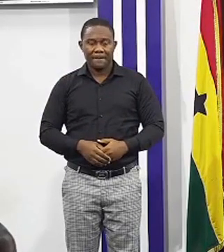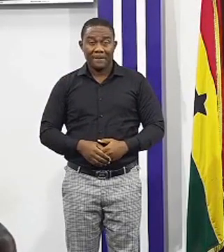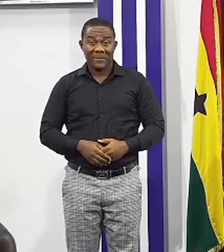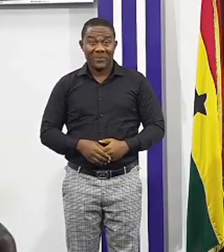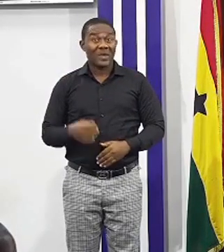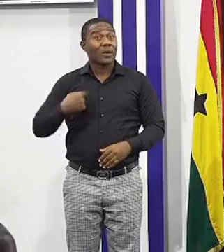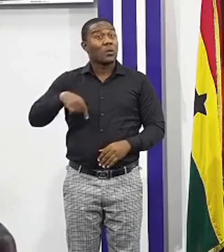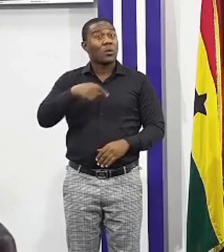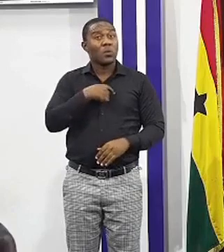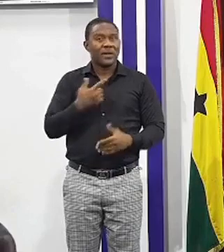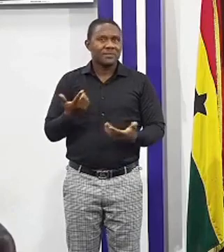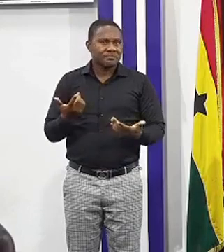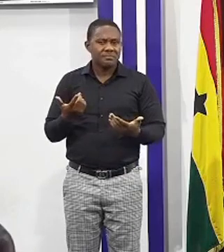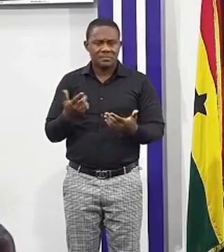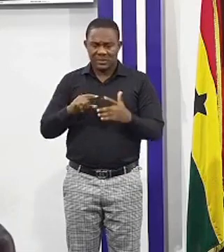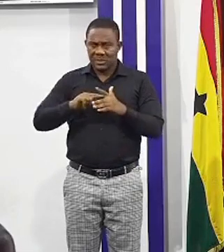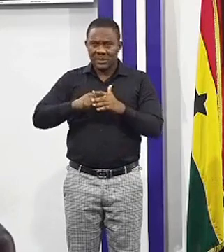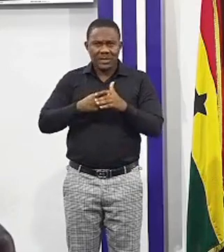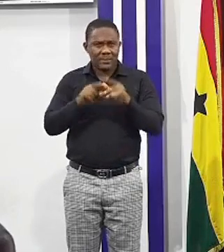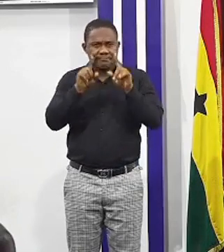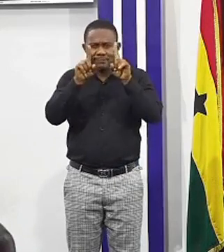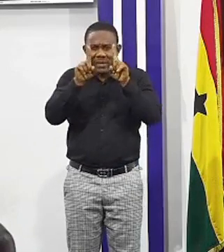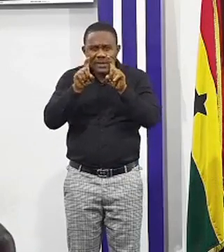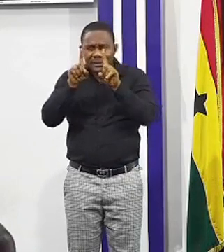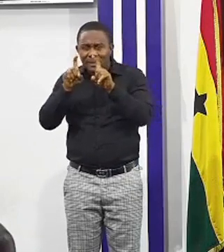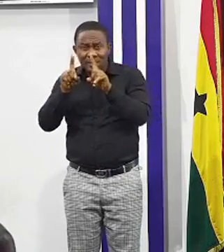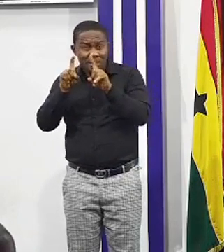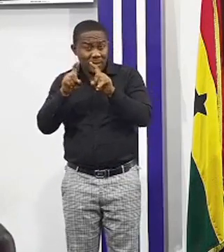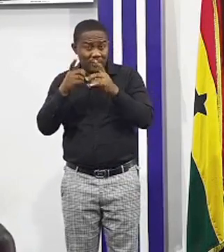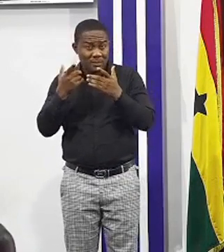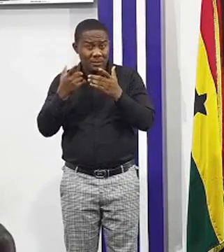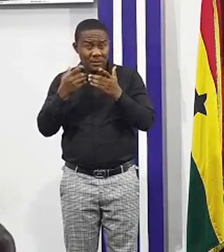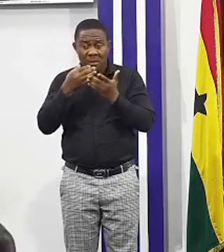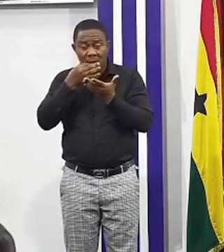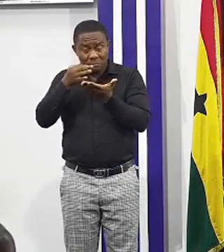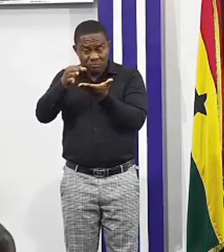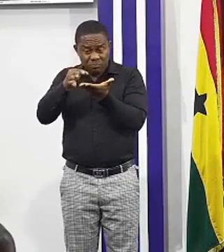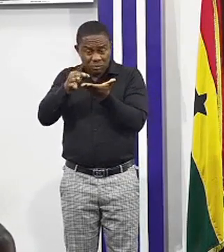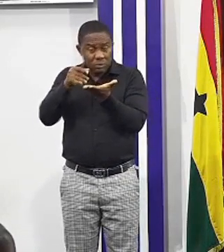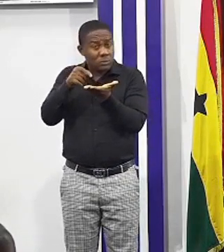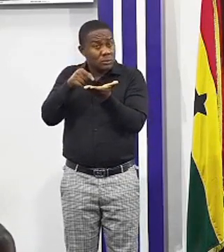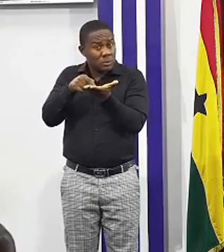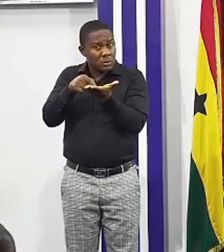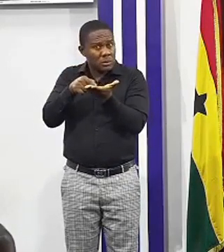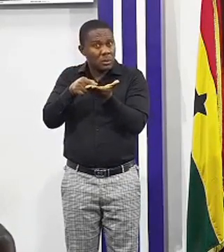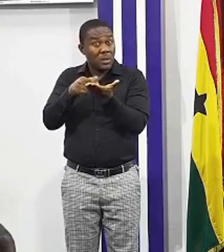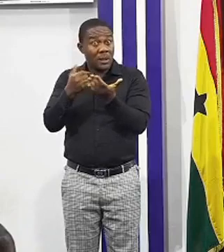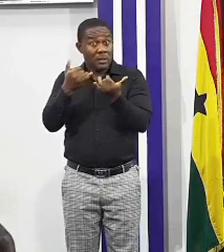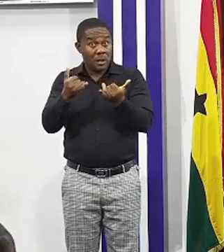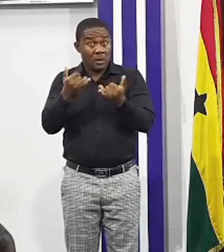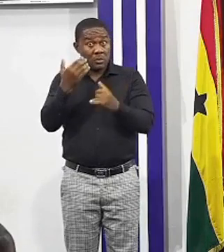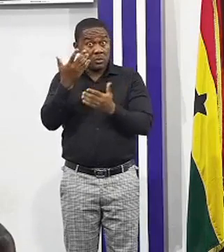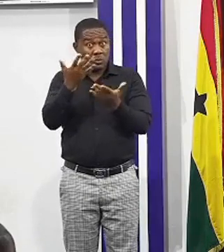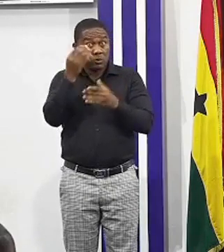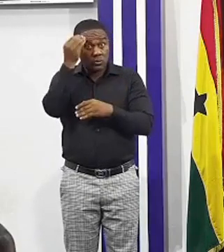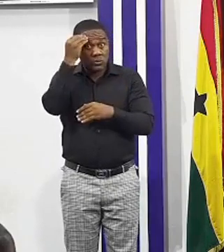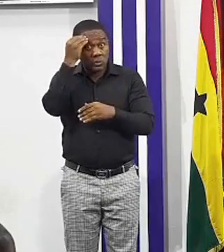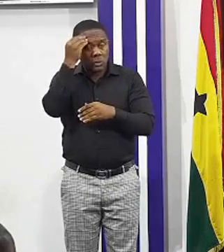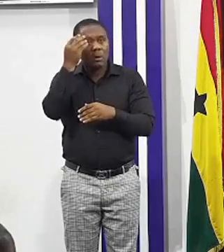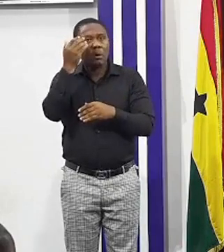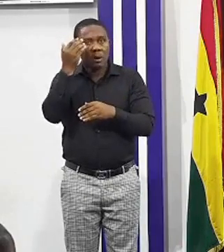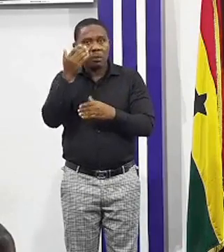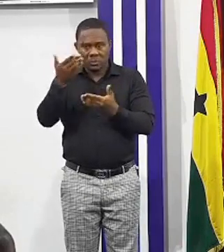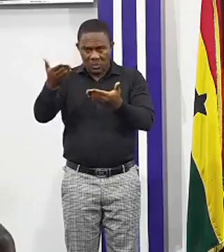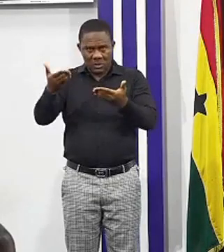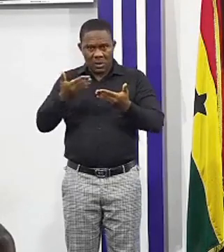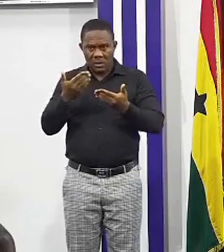testing capacity and our testing capability. We also invite Professor William Ampofu,